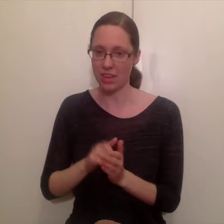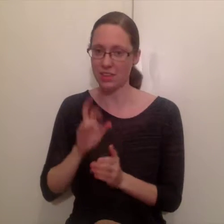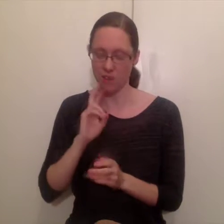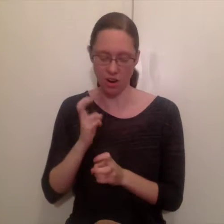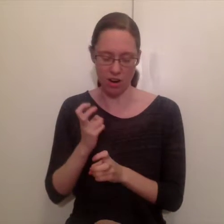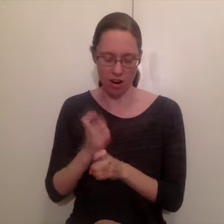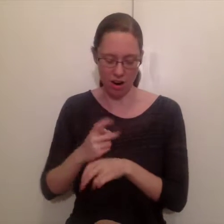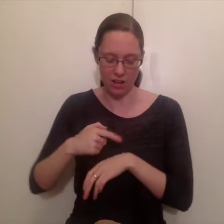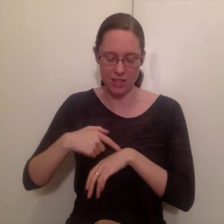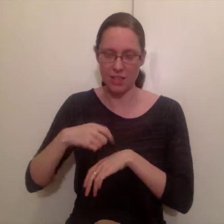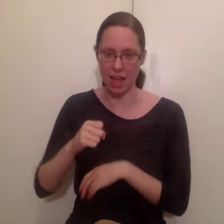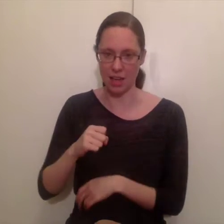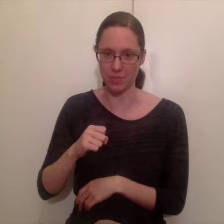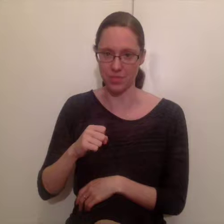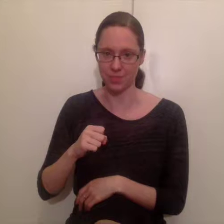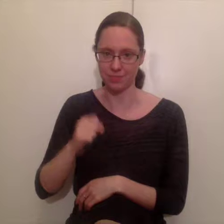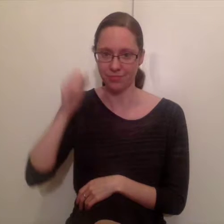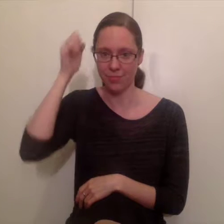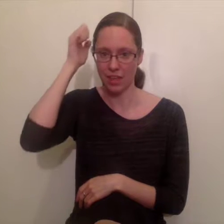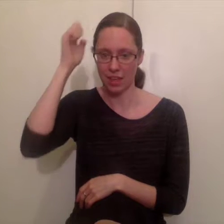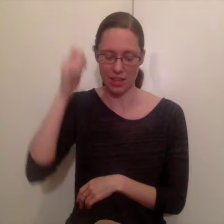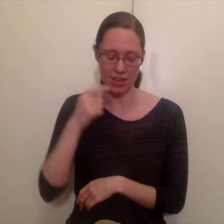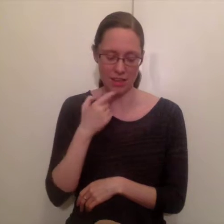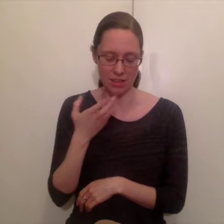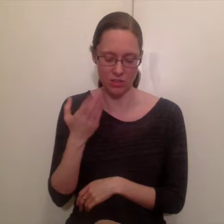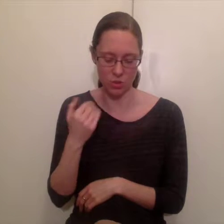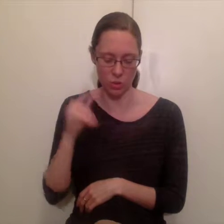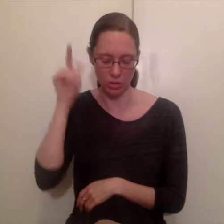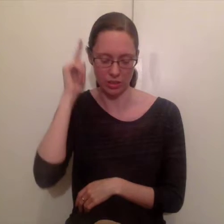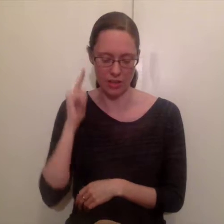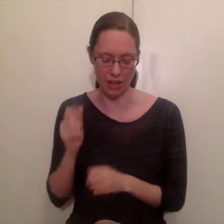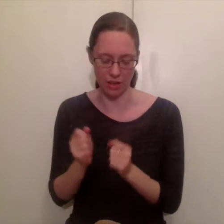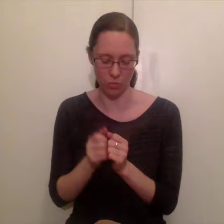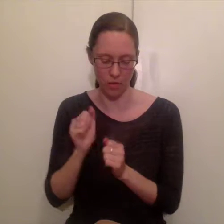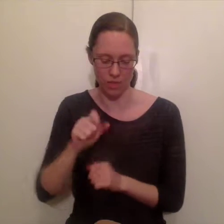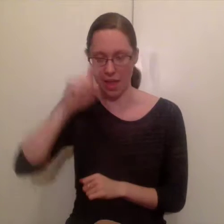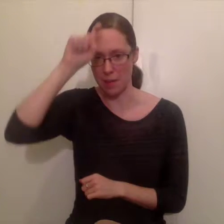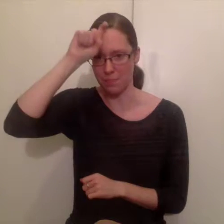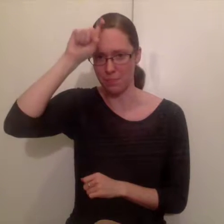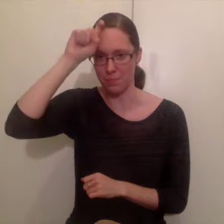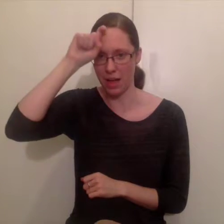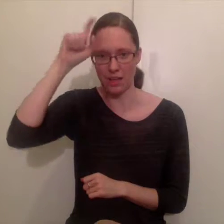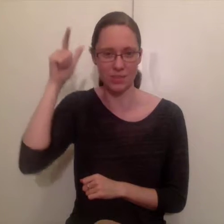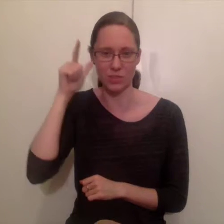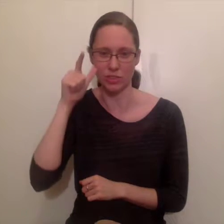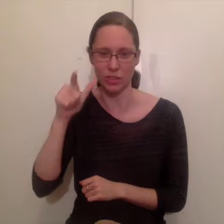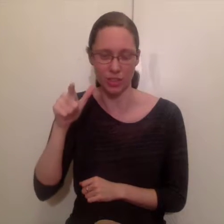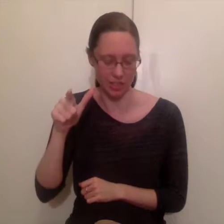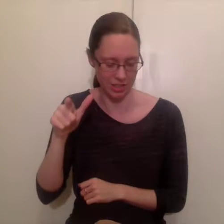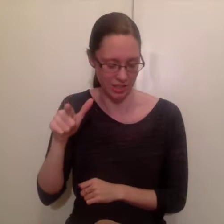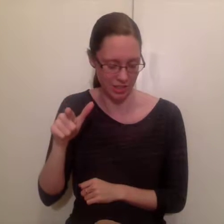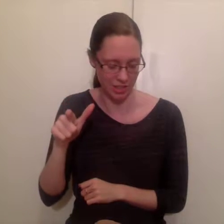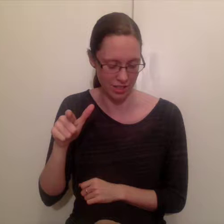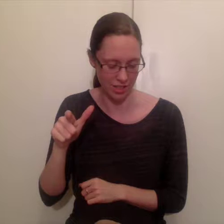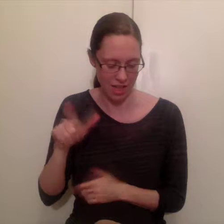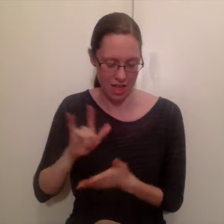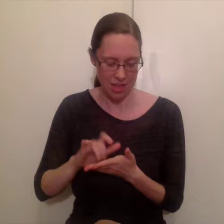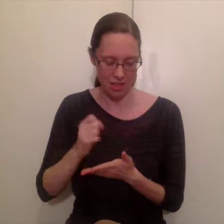"These are hard times," he told Leah with a puzzled look.